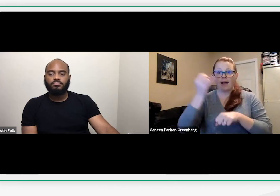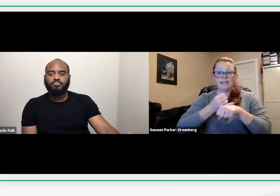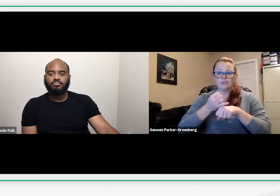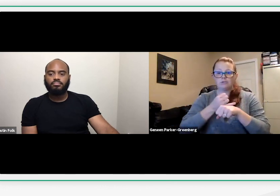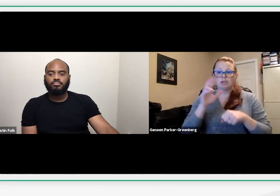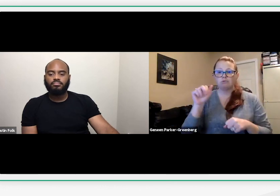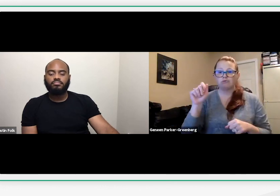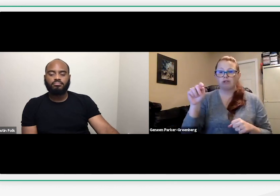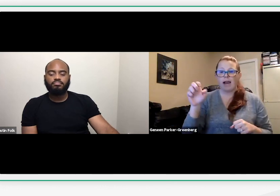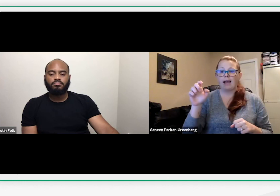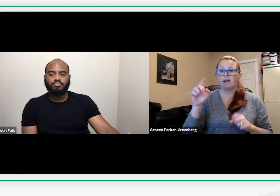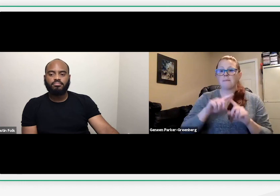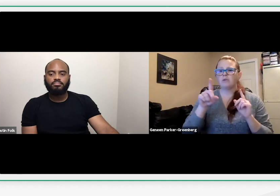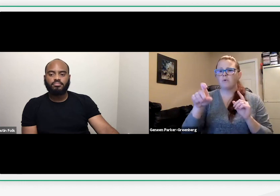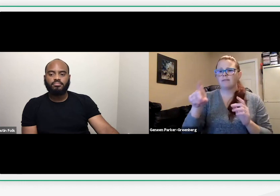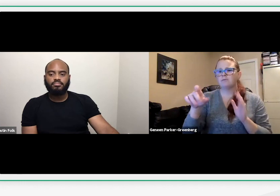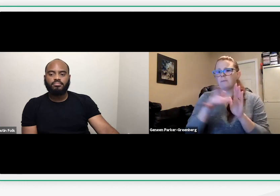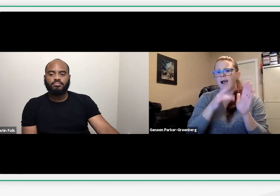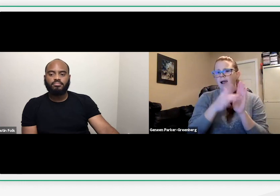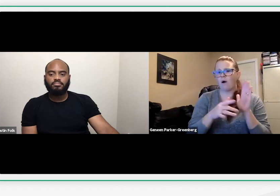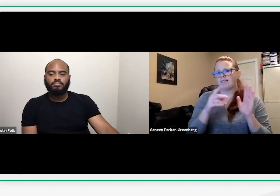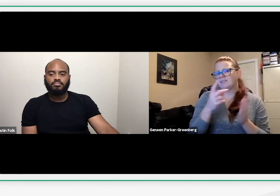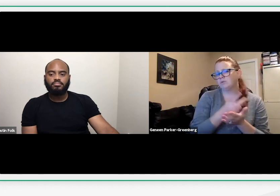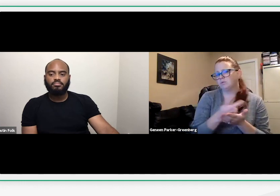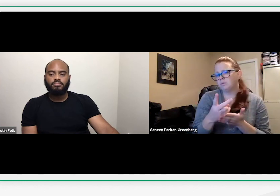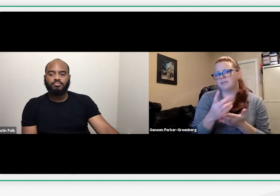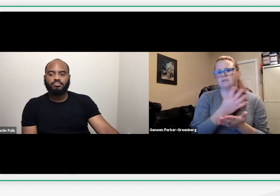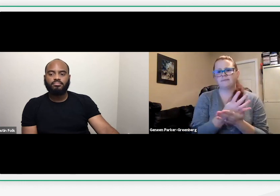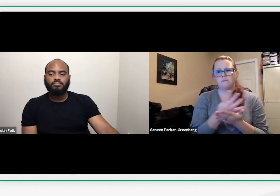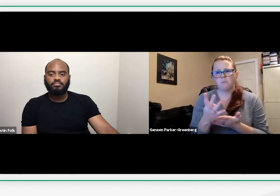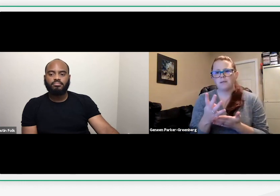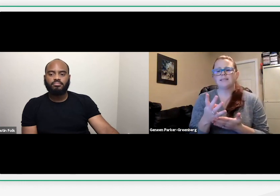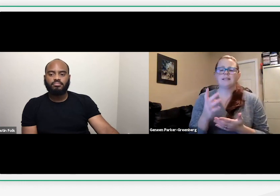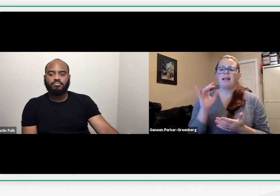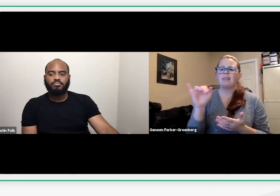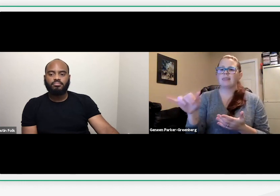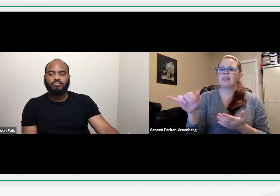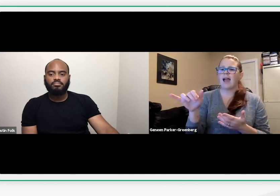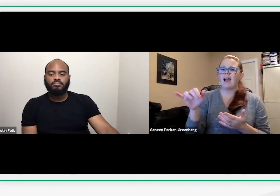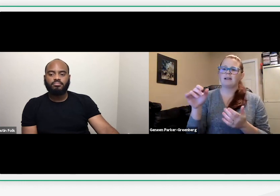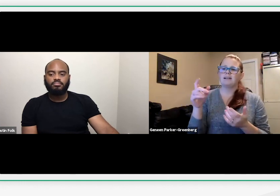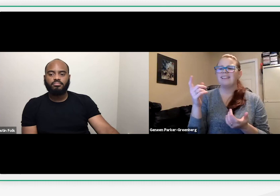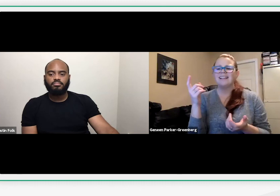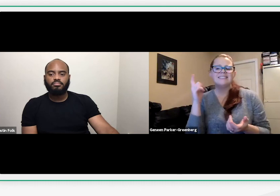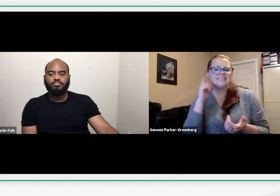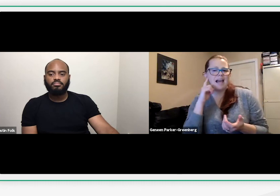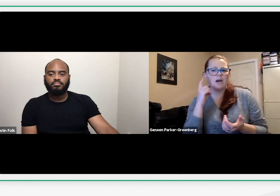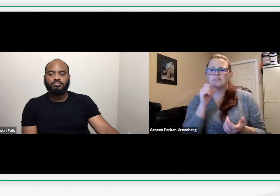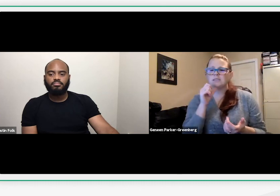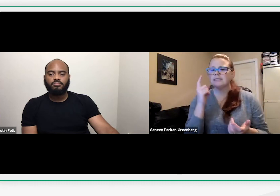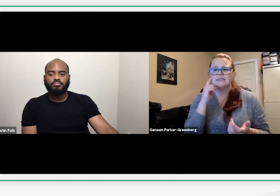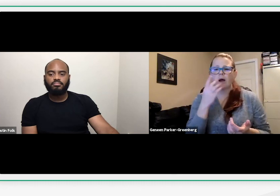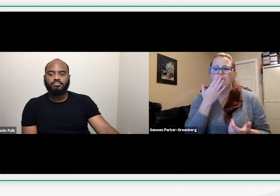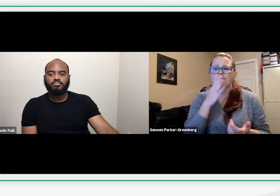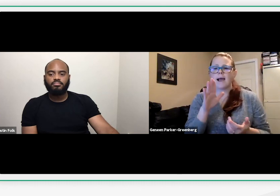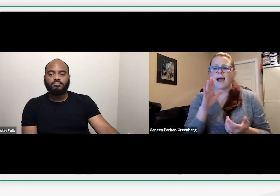their signage. Typically, they also offer very high interest rates, but you have to pay these loans off